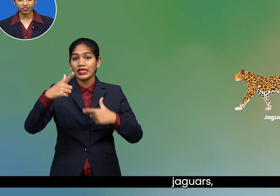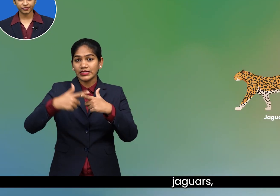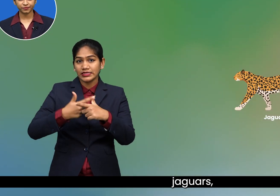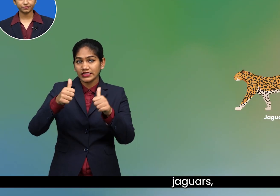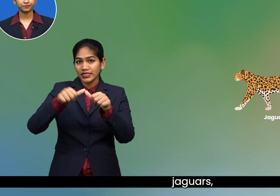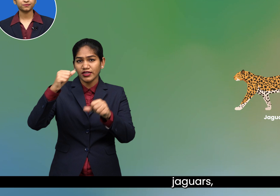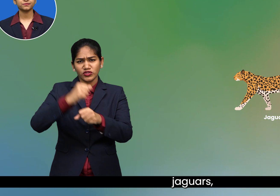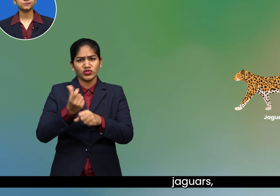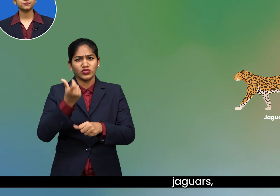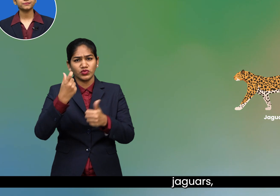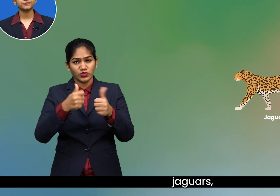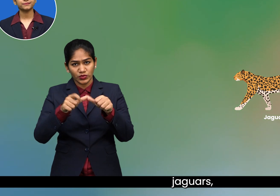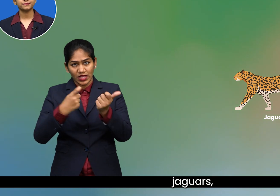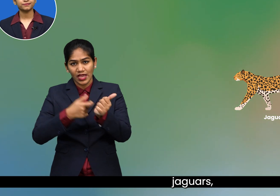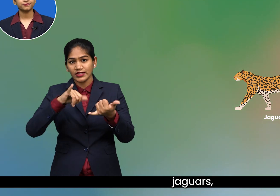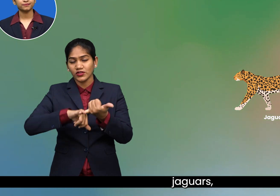jaguars,